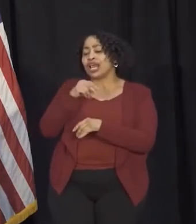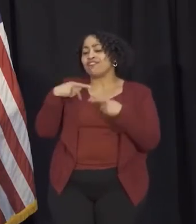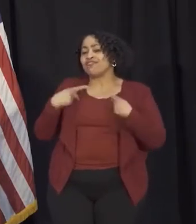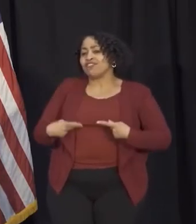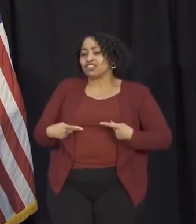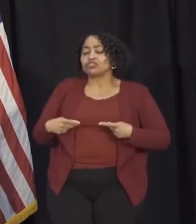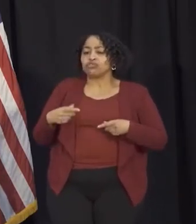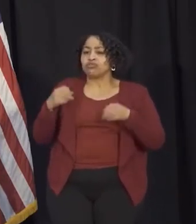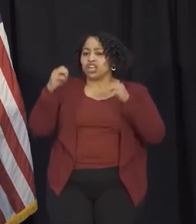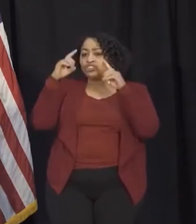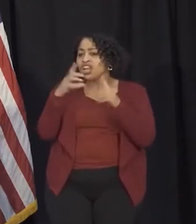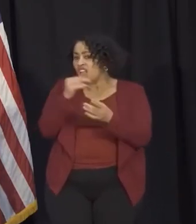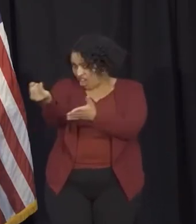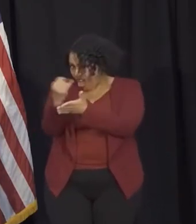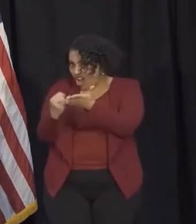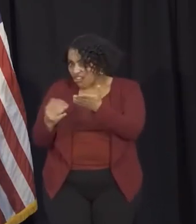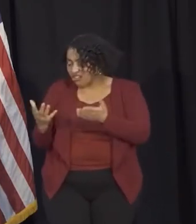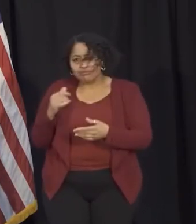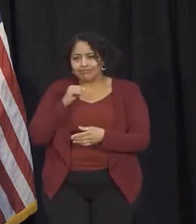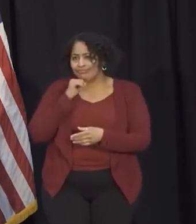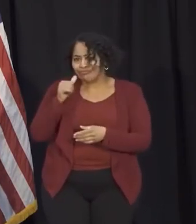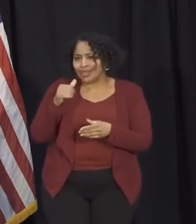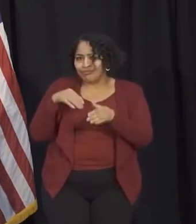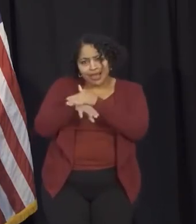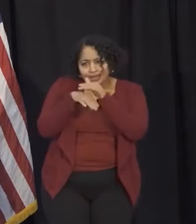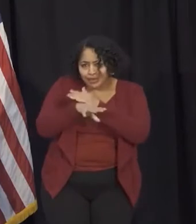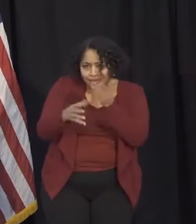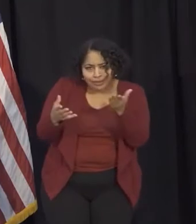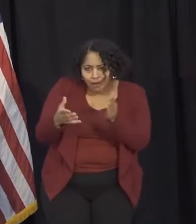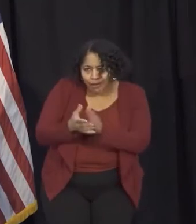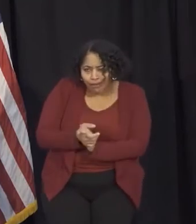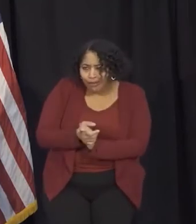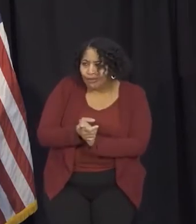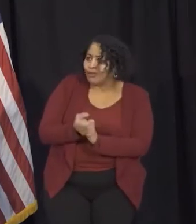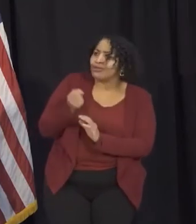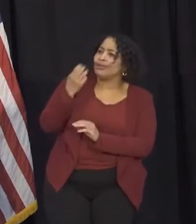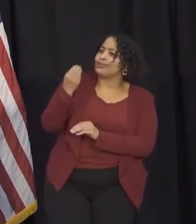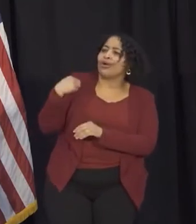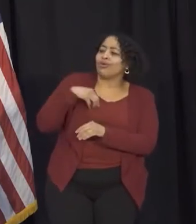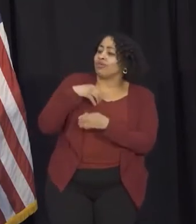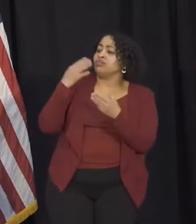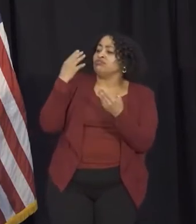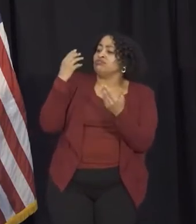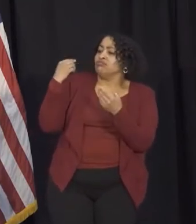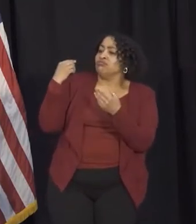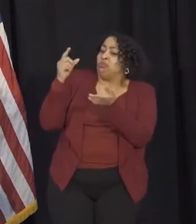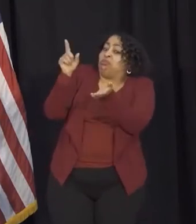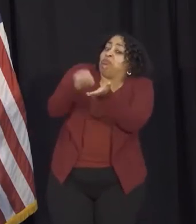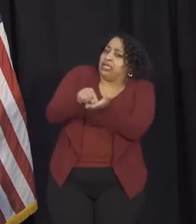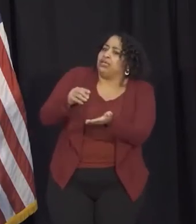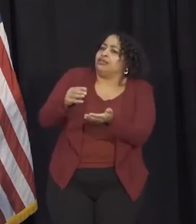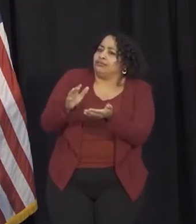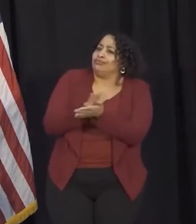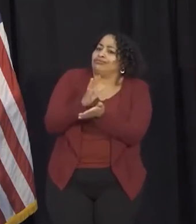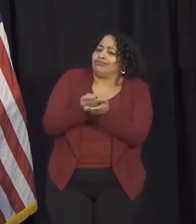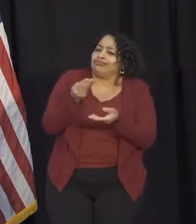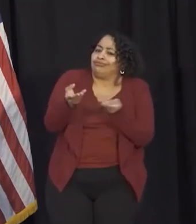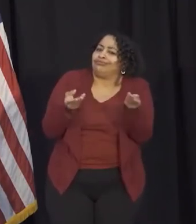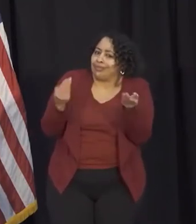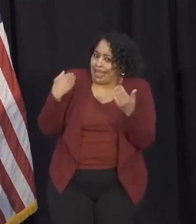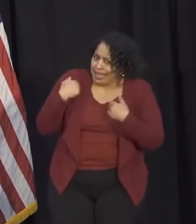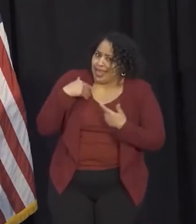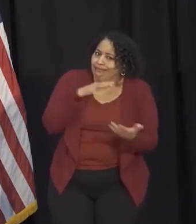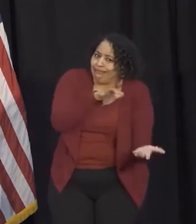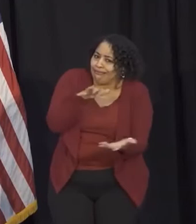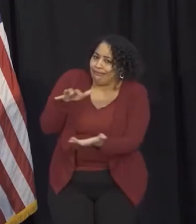physical education and art, have not been accessible. So although we printed materials, we started to have a conversation